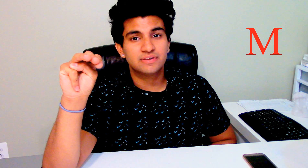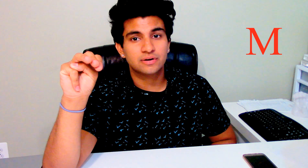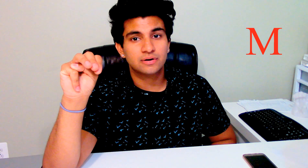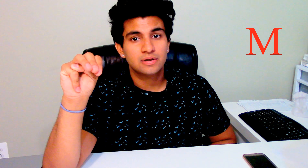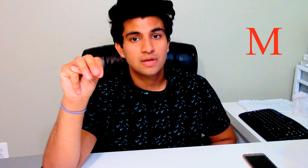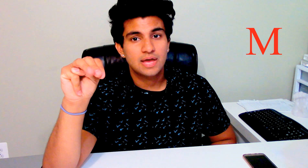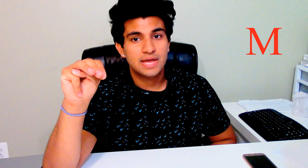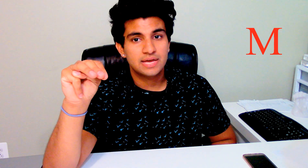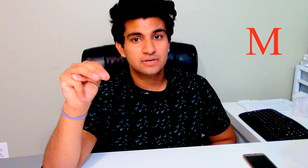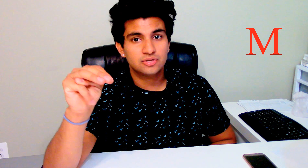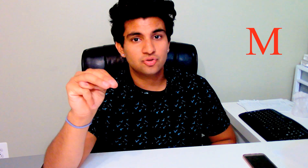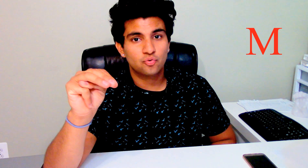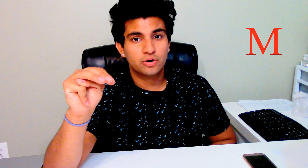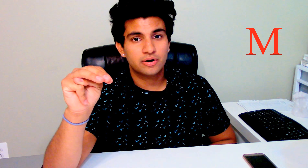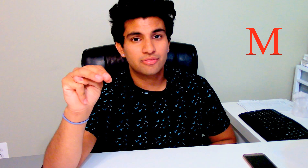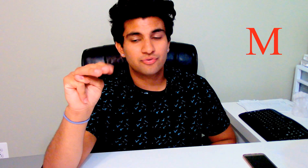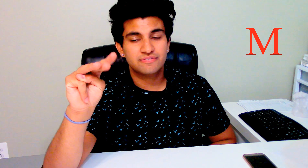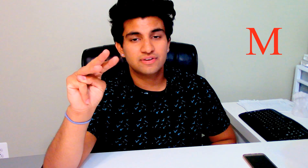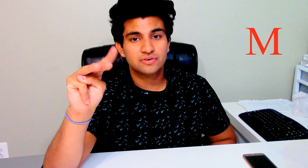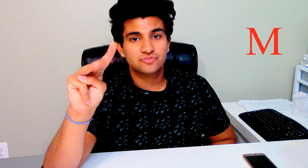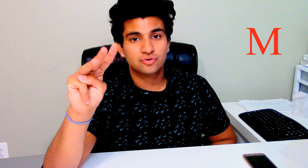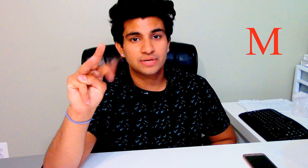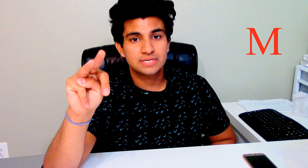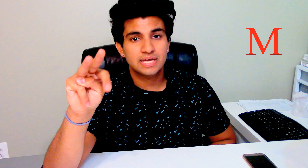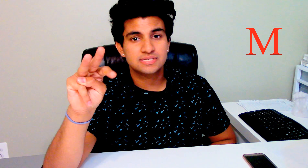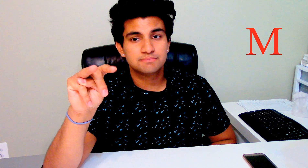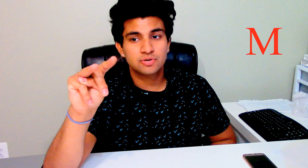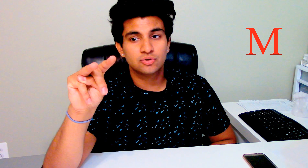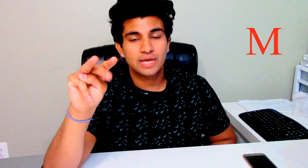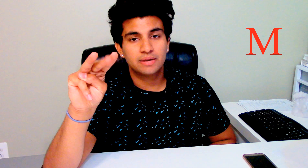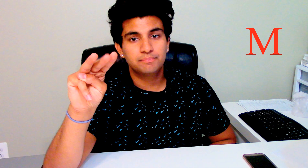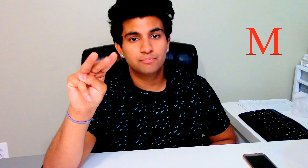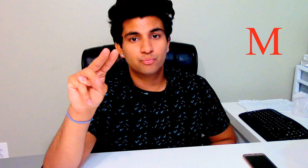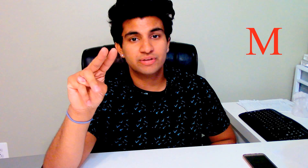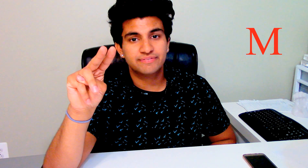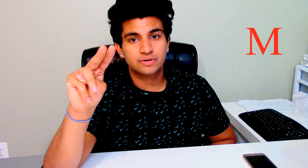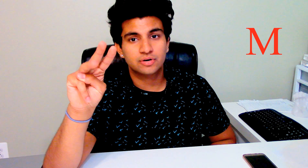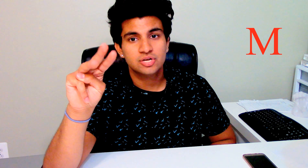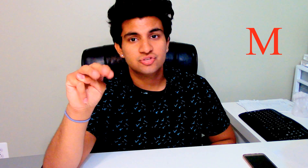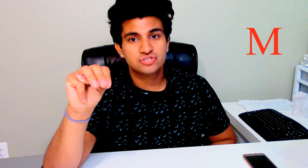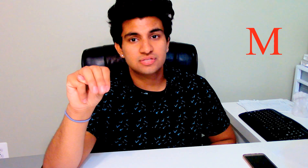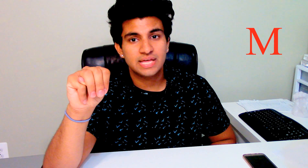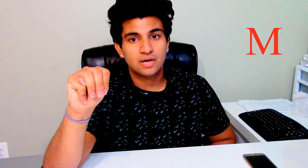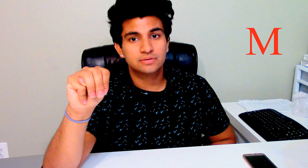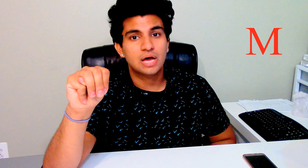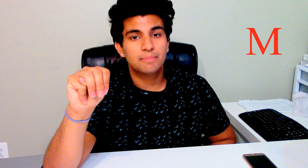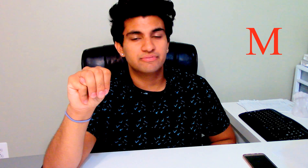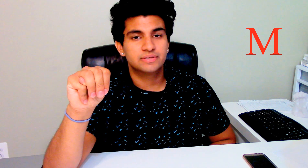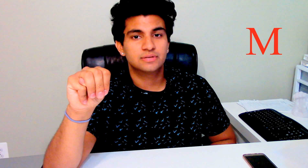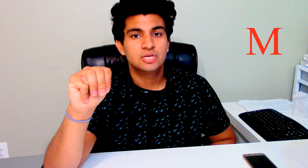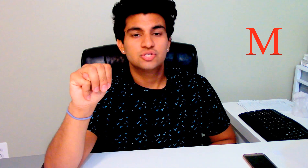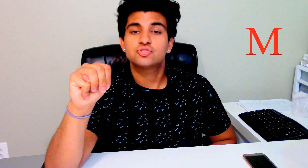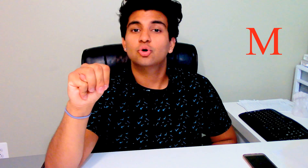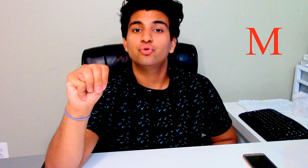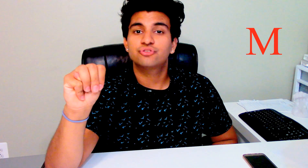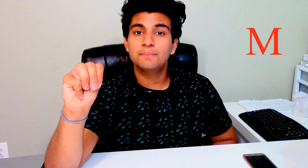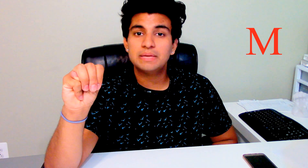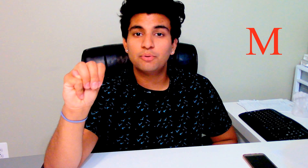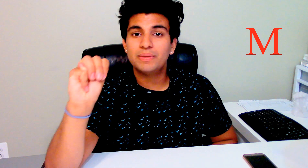finger, and your three fingers, your index, middle, and ring finger, just lay on top of it. So some people make an